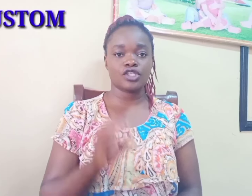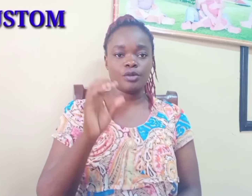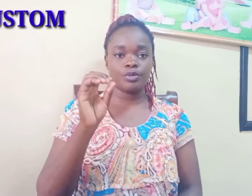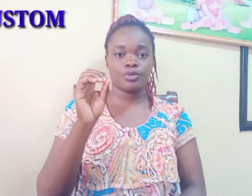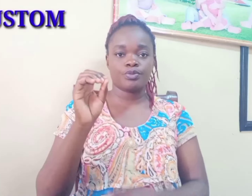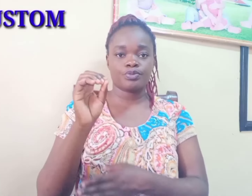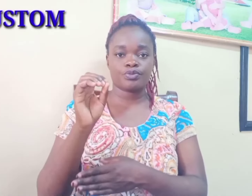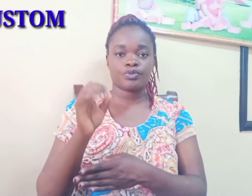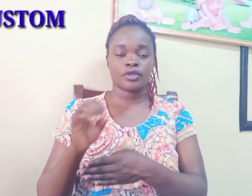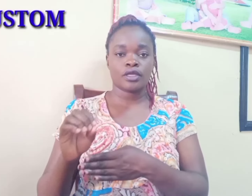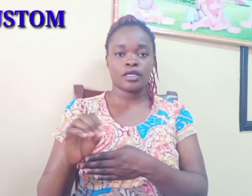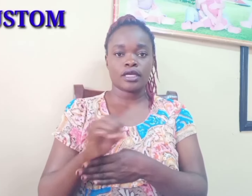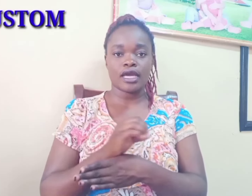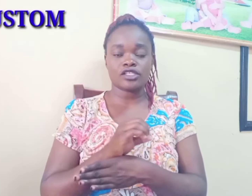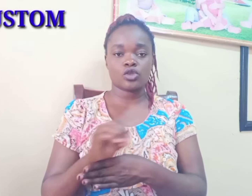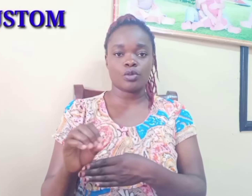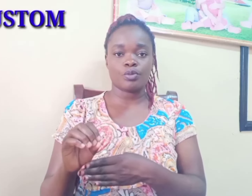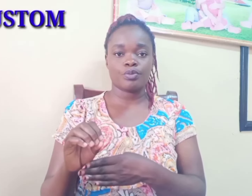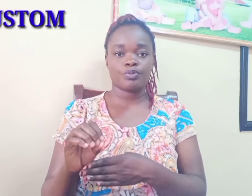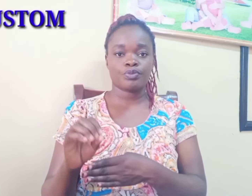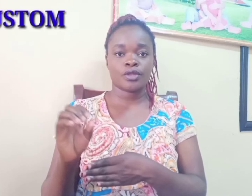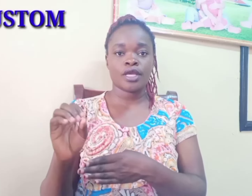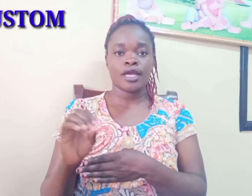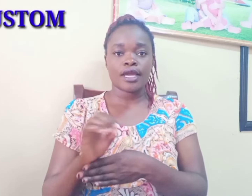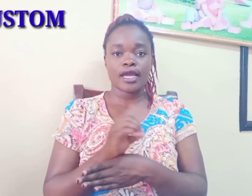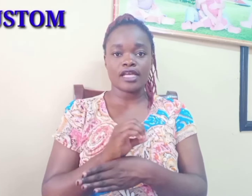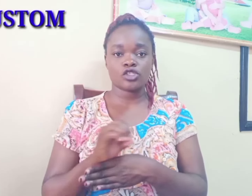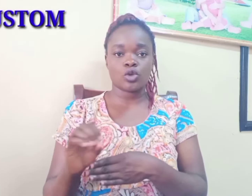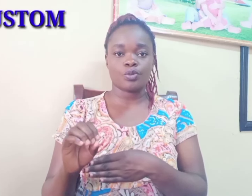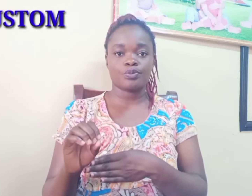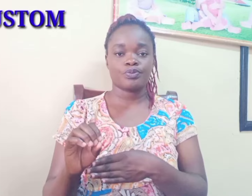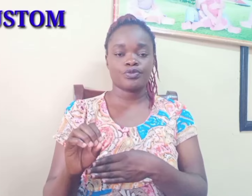shape. Custom. Custom.